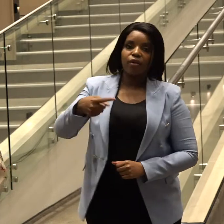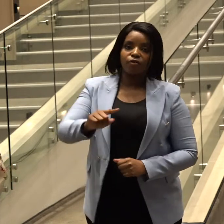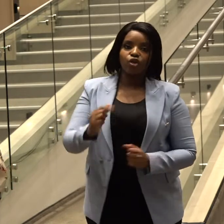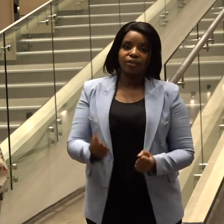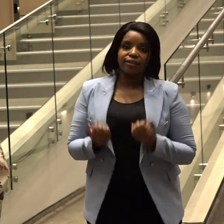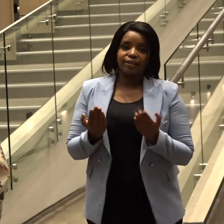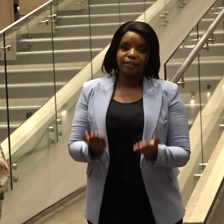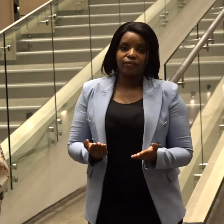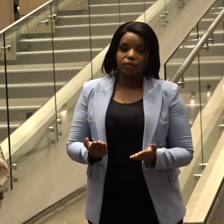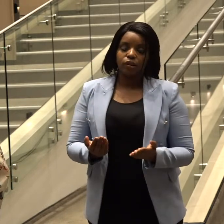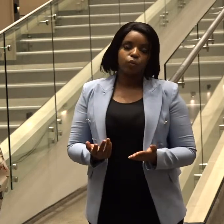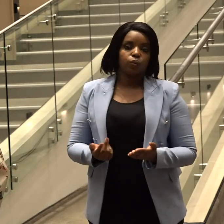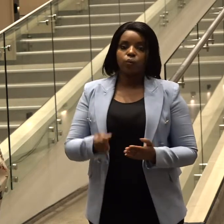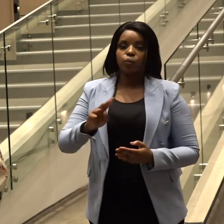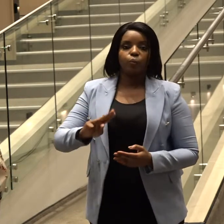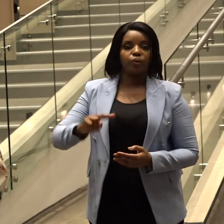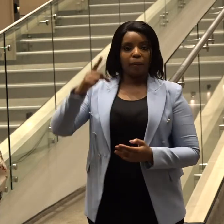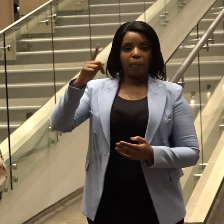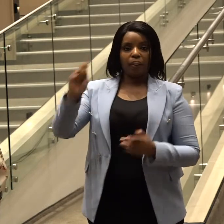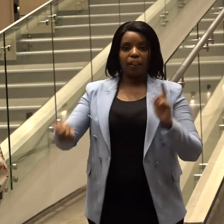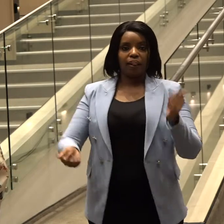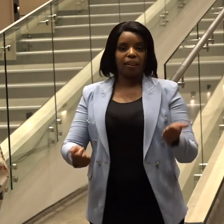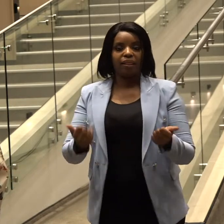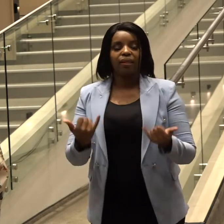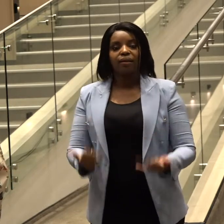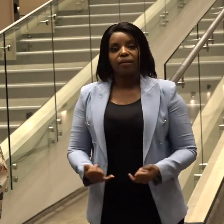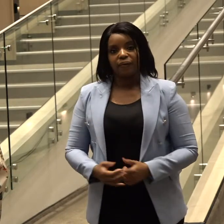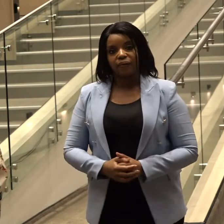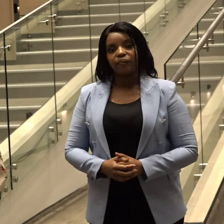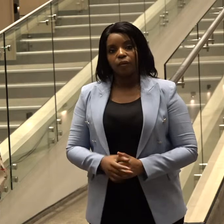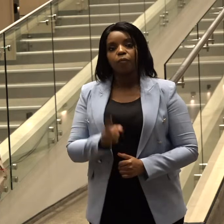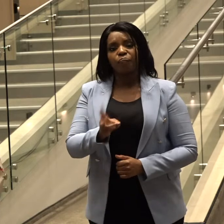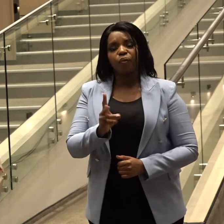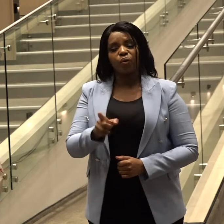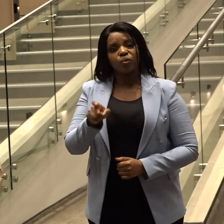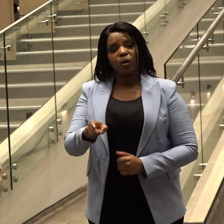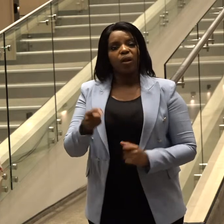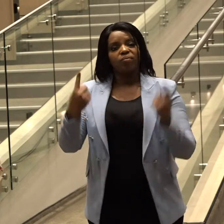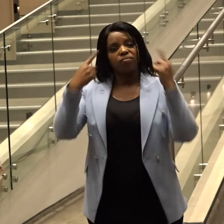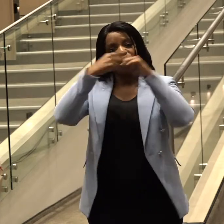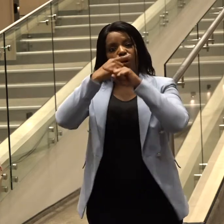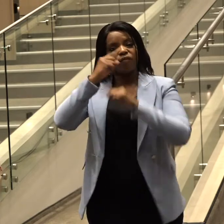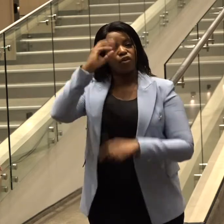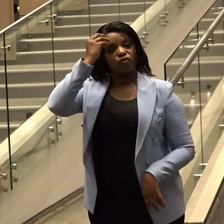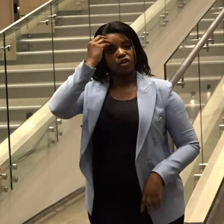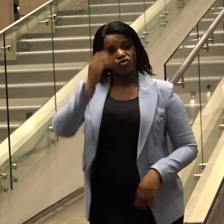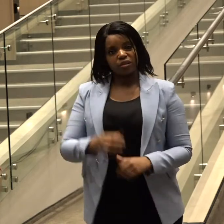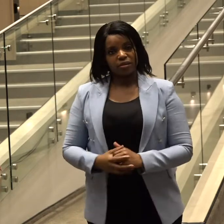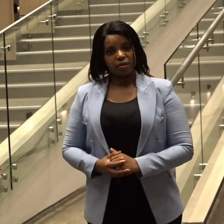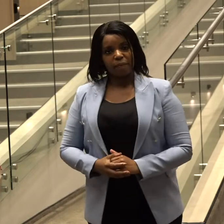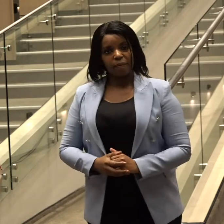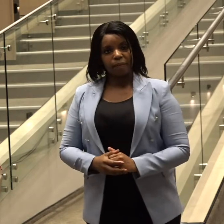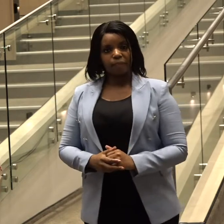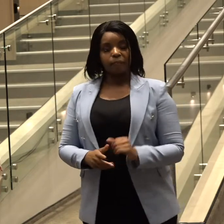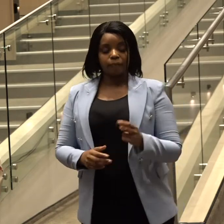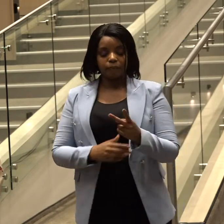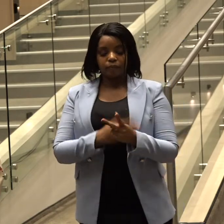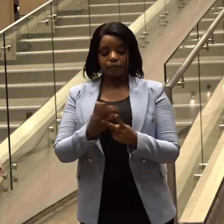railway safety regulator and renders and also it's a conflict of interest secondly